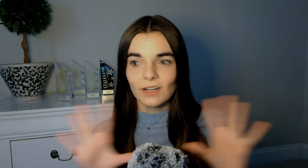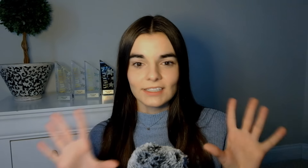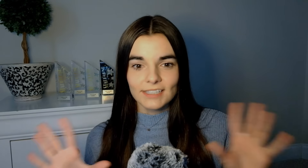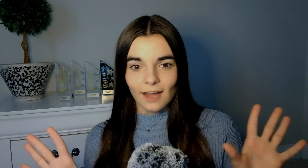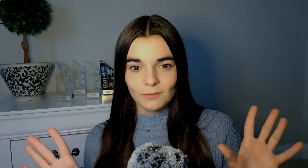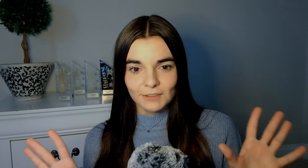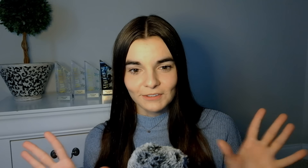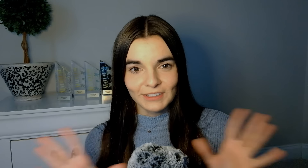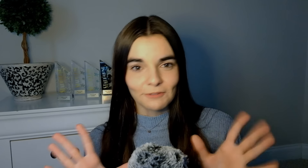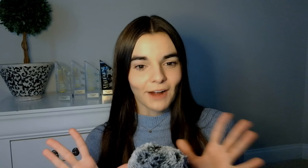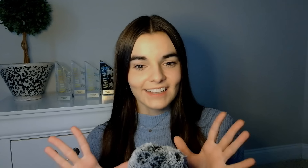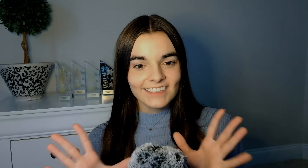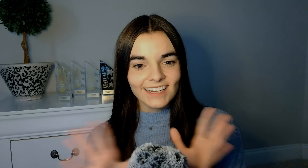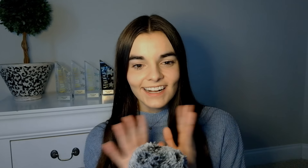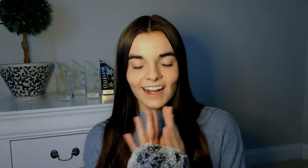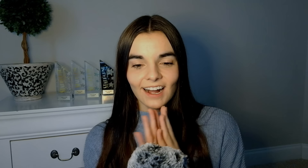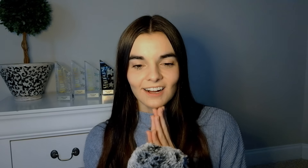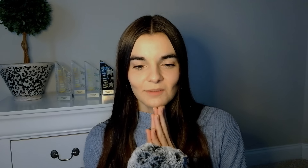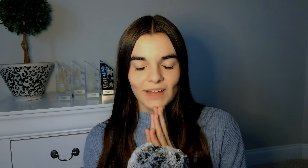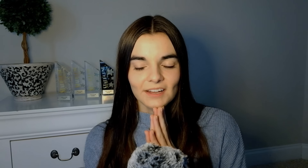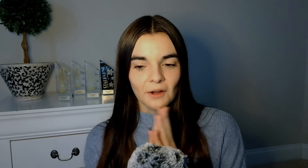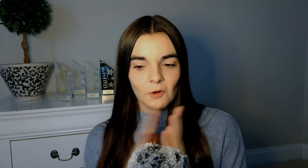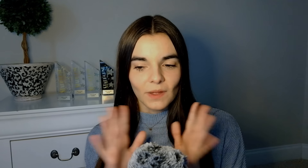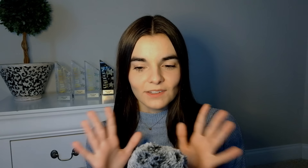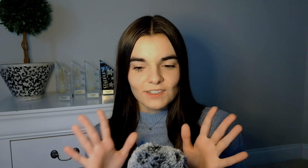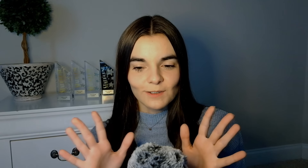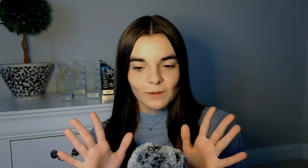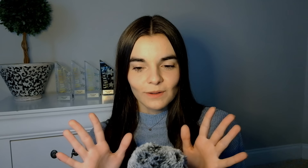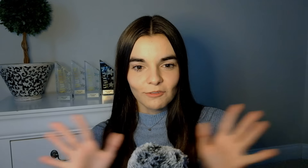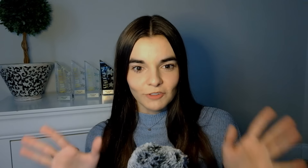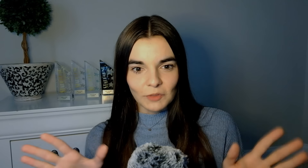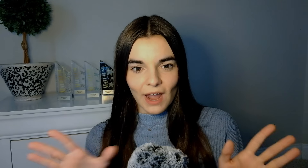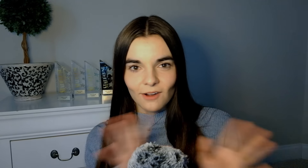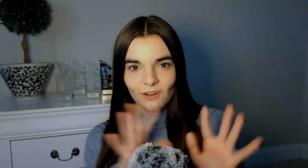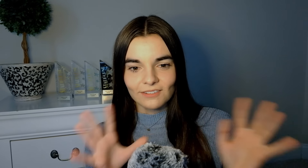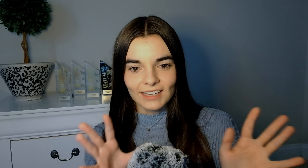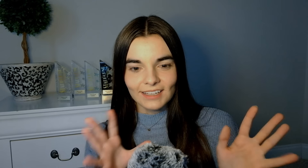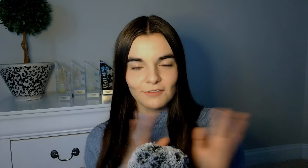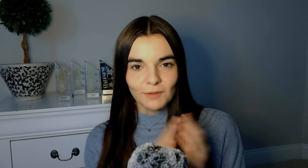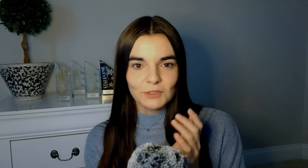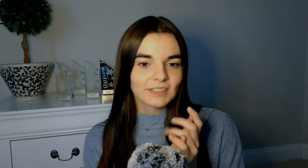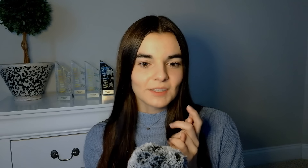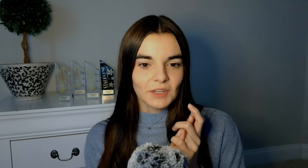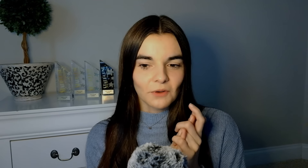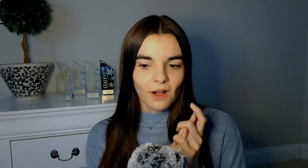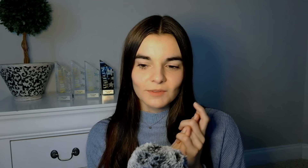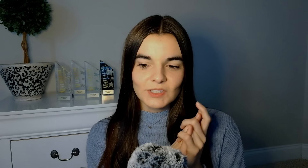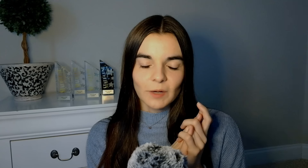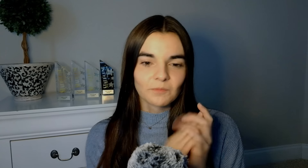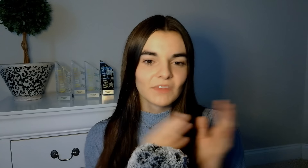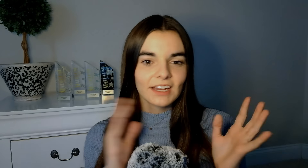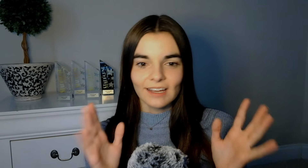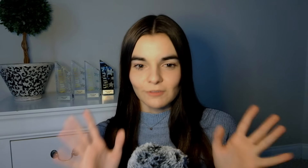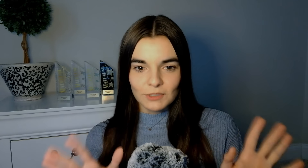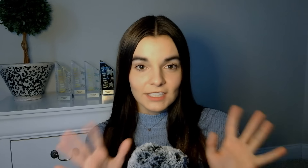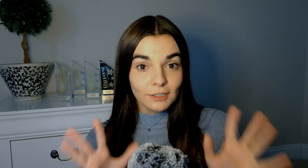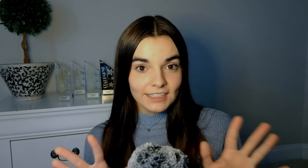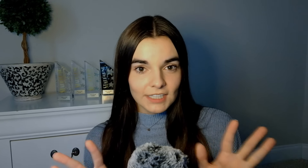is absolutely right, and open to feedback on like if I'm doing something wrong. So if you seriously want to